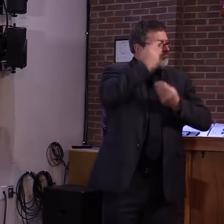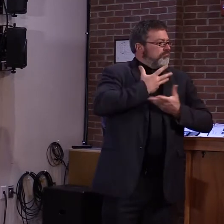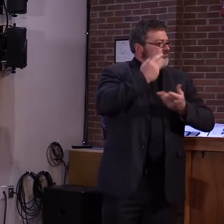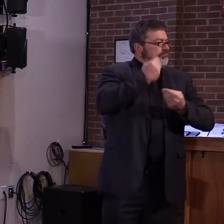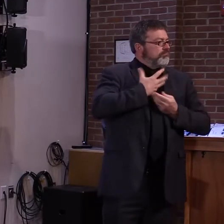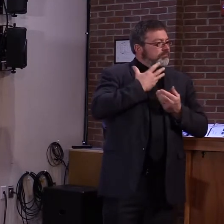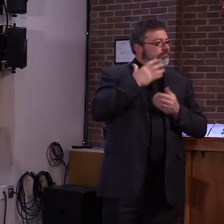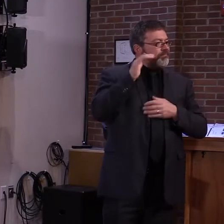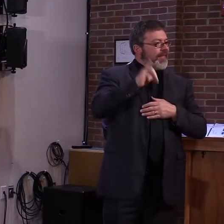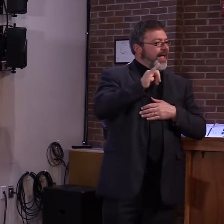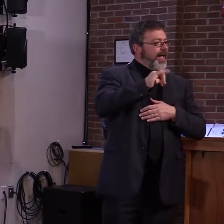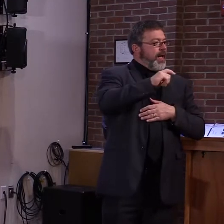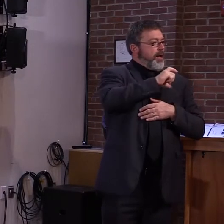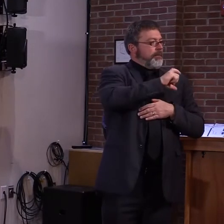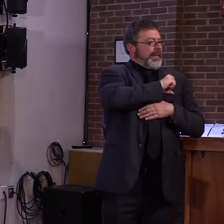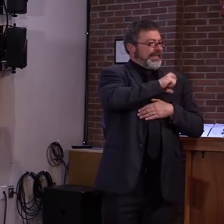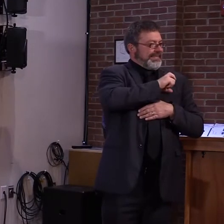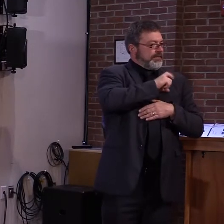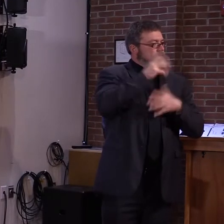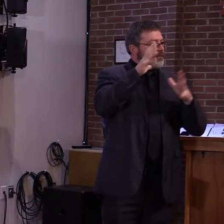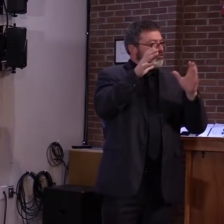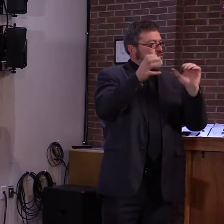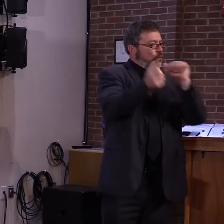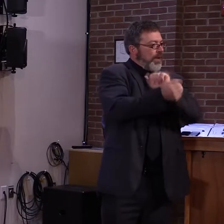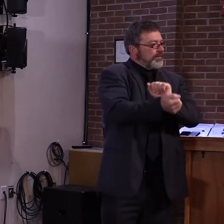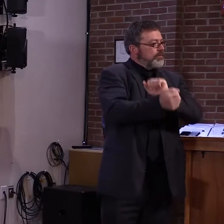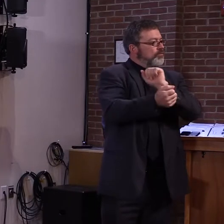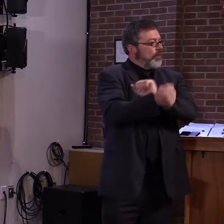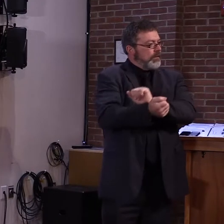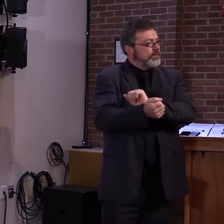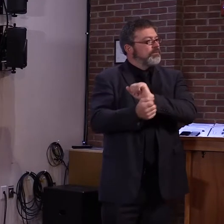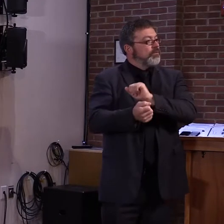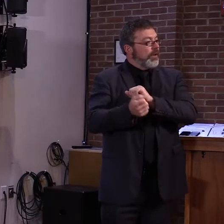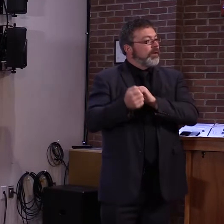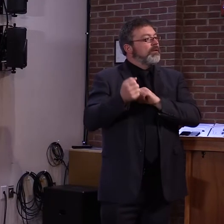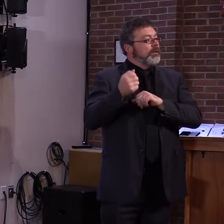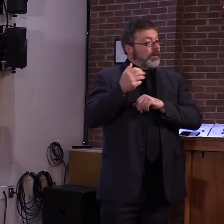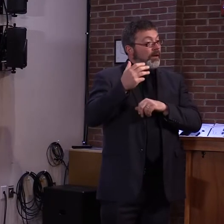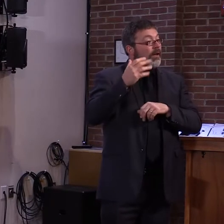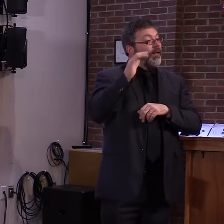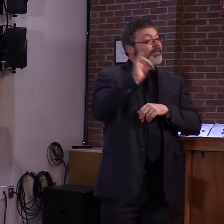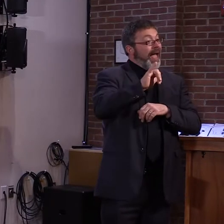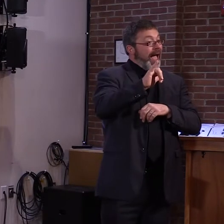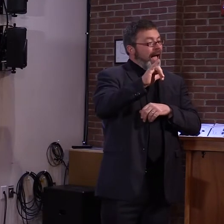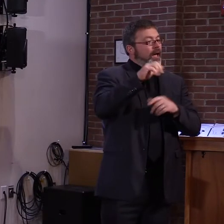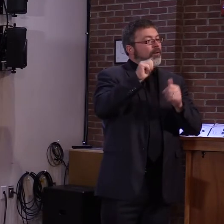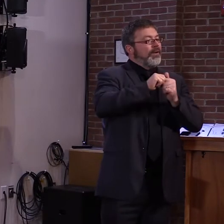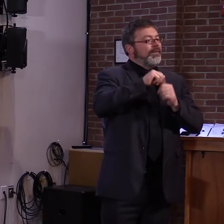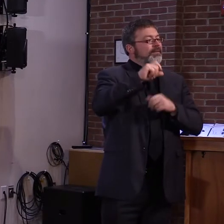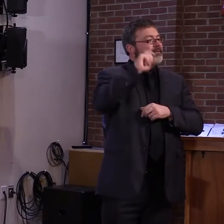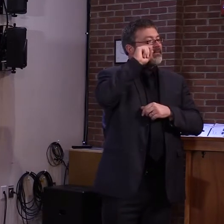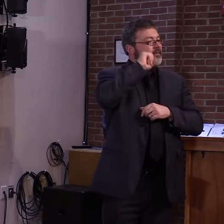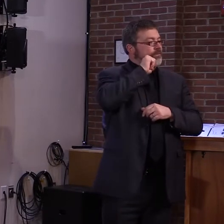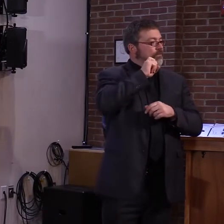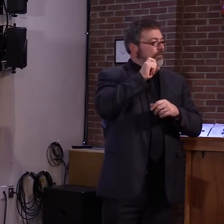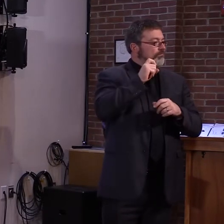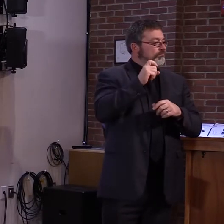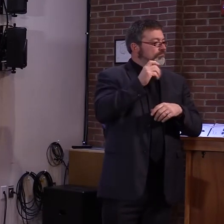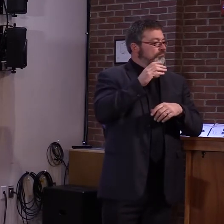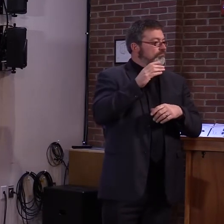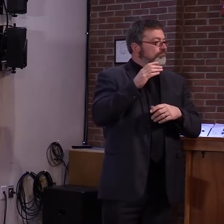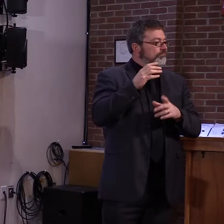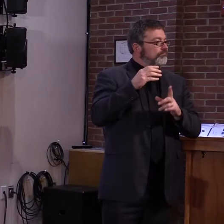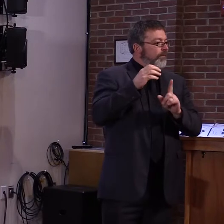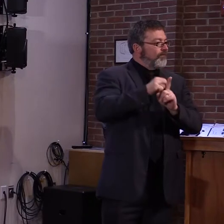some arrests, and they've made contact with a sex offender who was living in very close proximity to the young